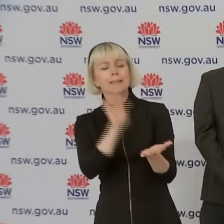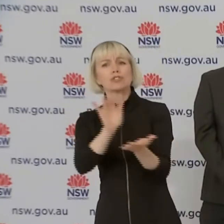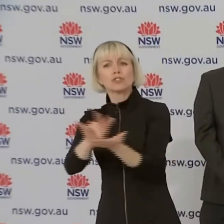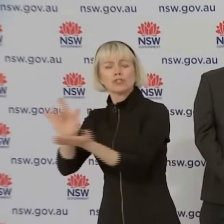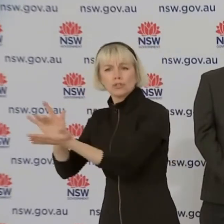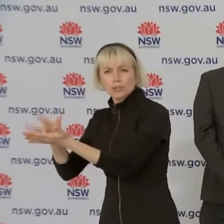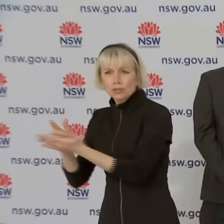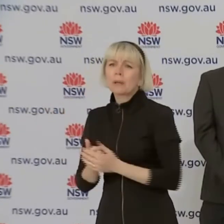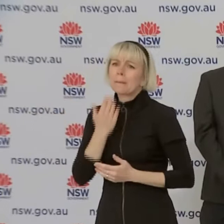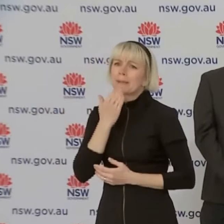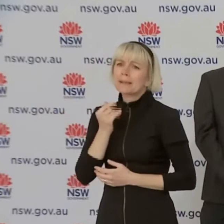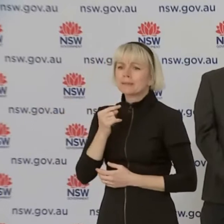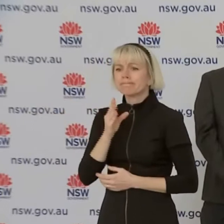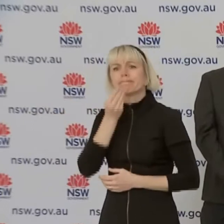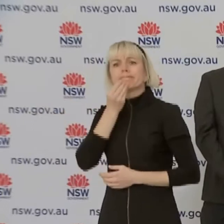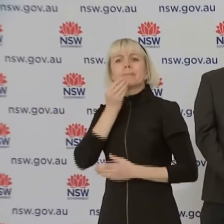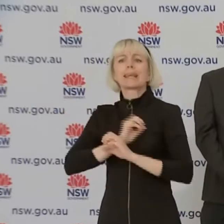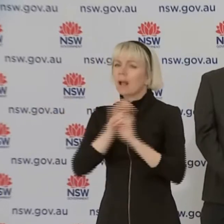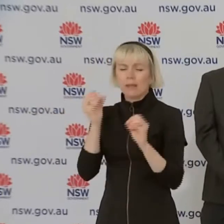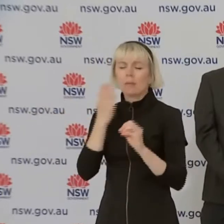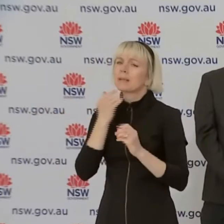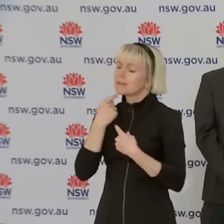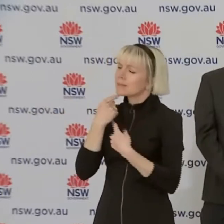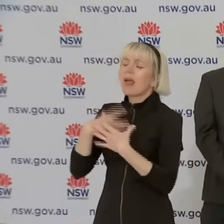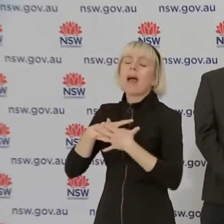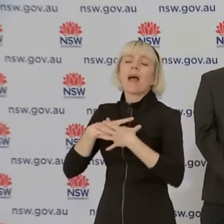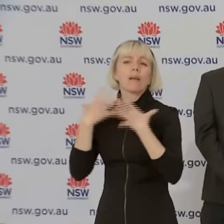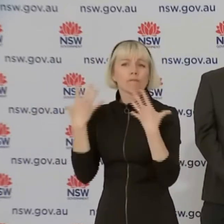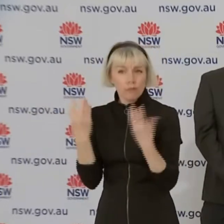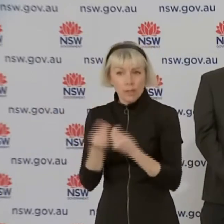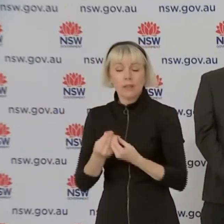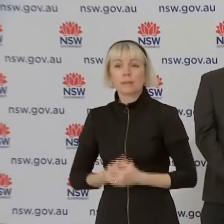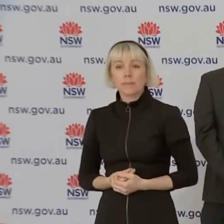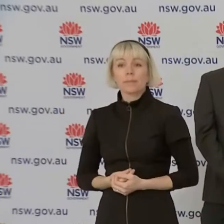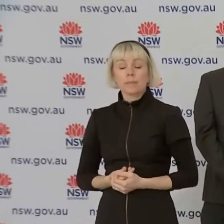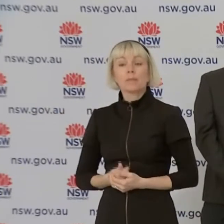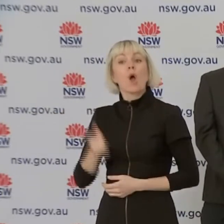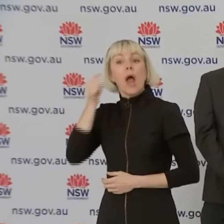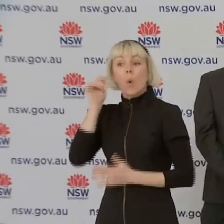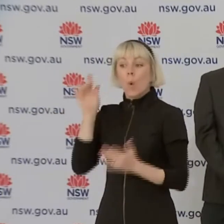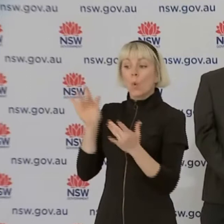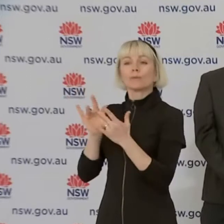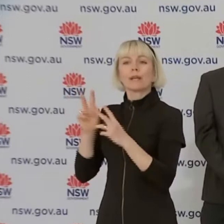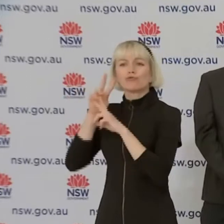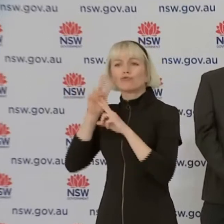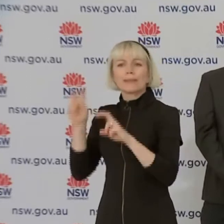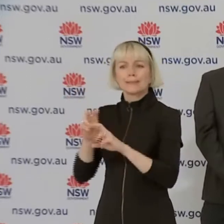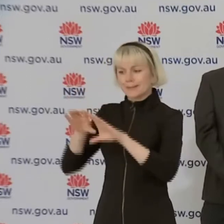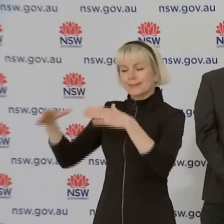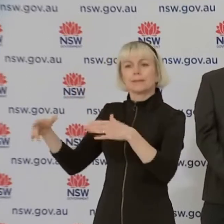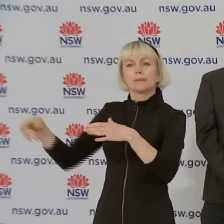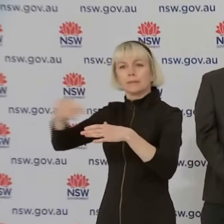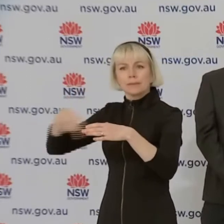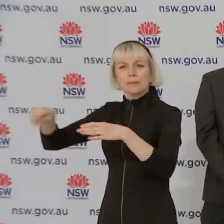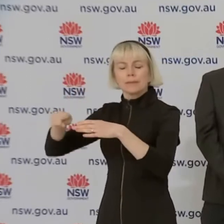touch with everybody. But I also know, based on the briefings that I've received, that our contact tracers are using newer techniques like making